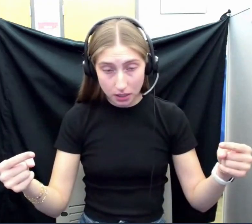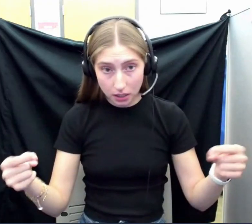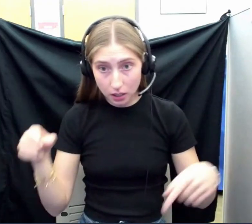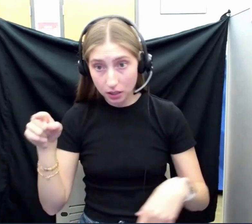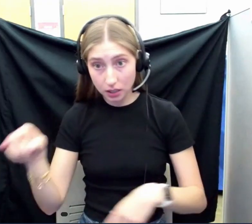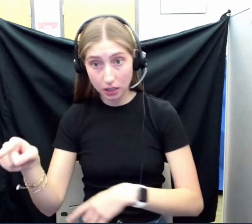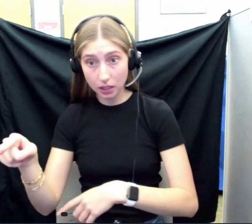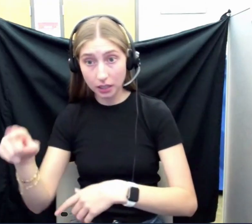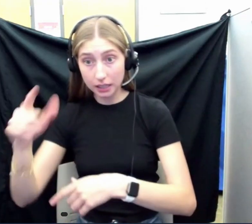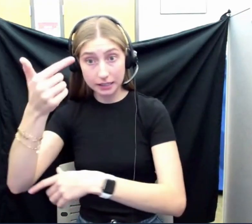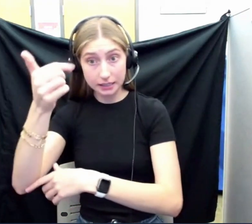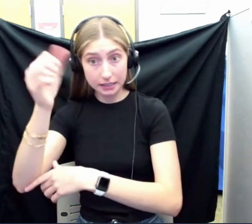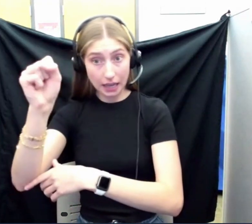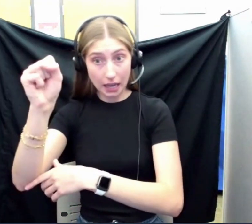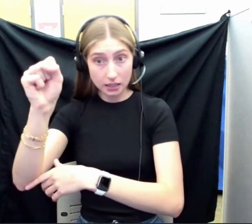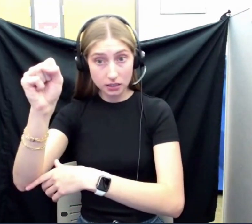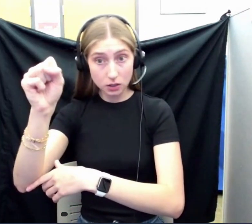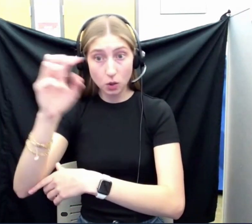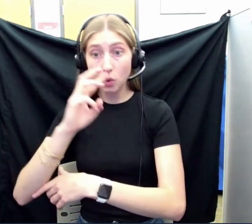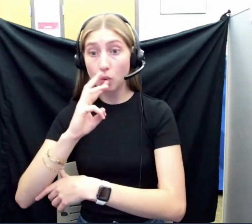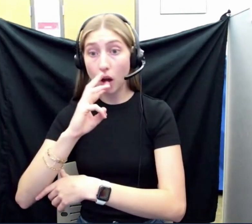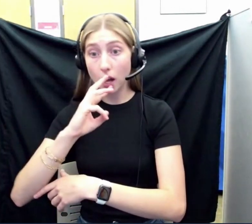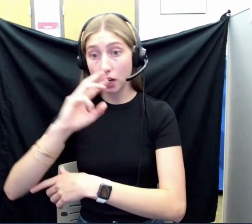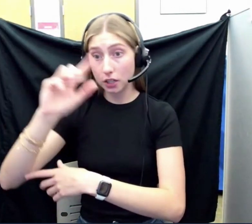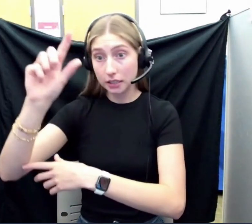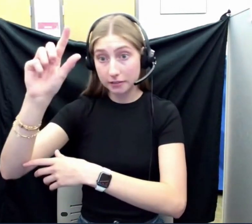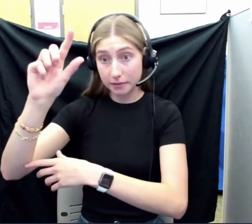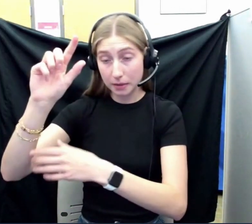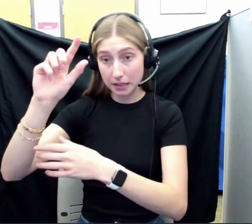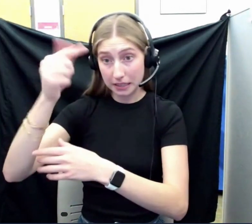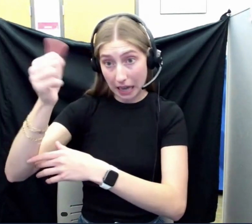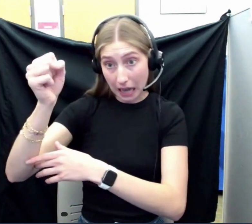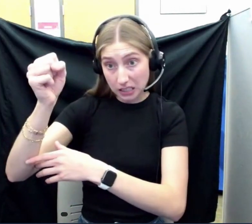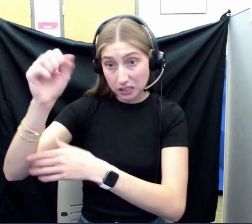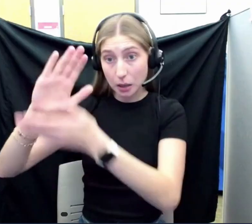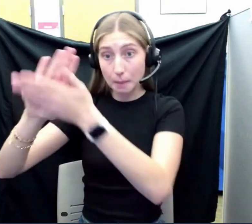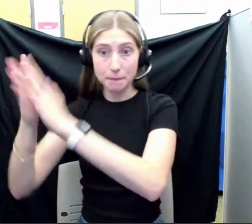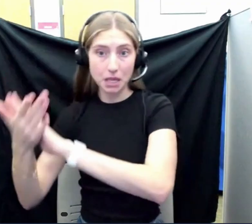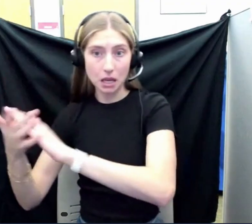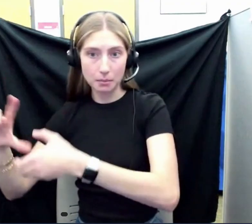in the gaseous form and convert that into water in the liquid form.